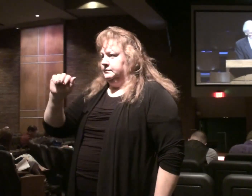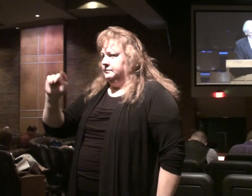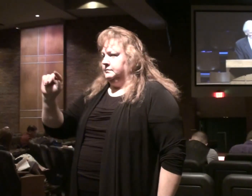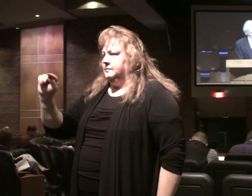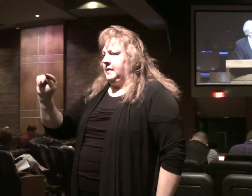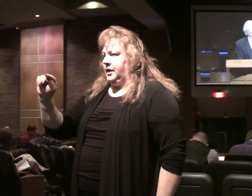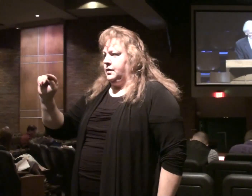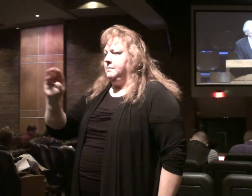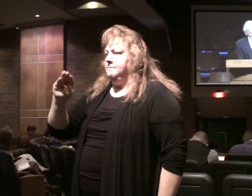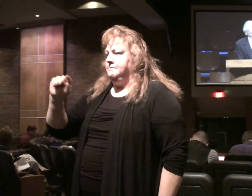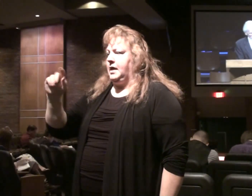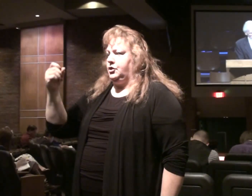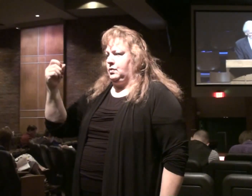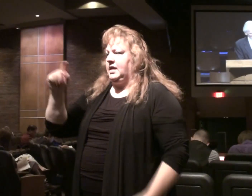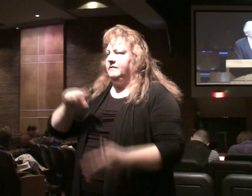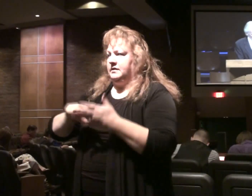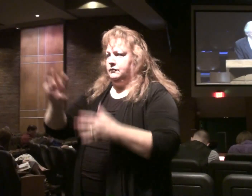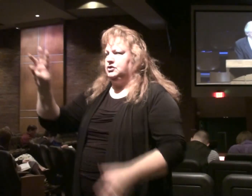Look at verse 6.